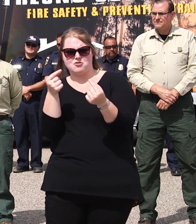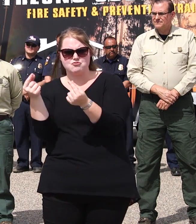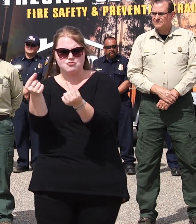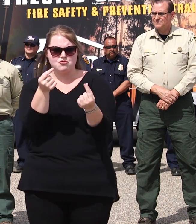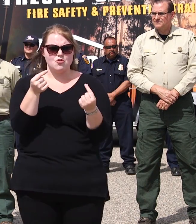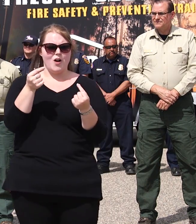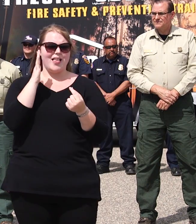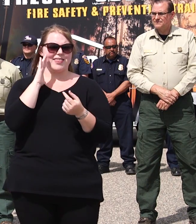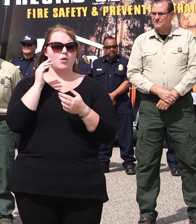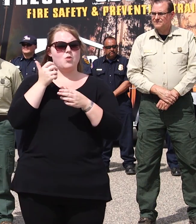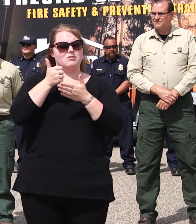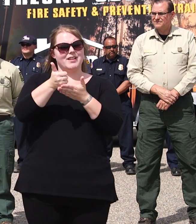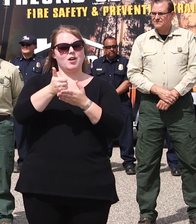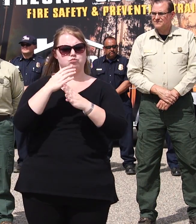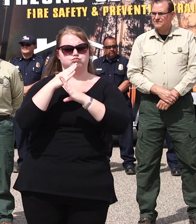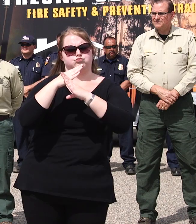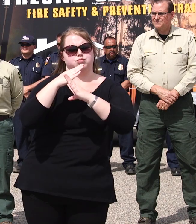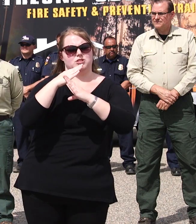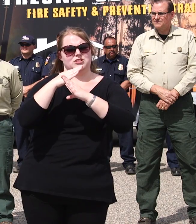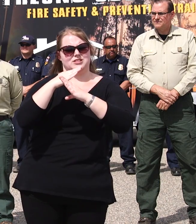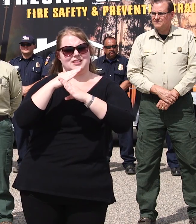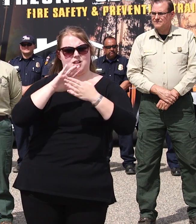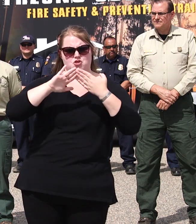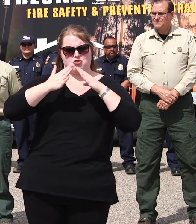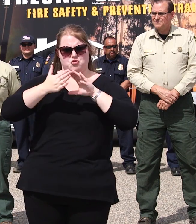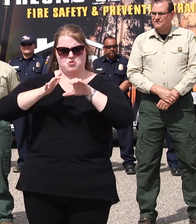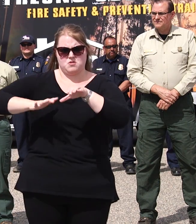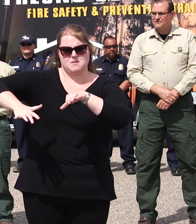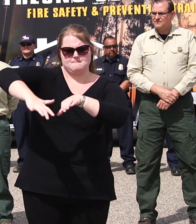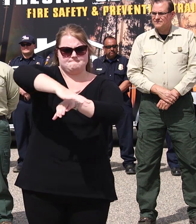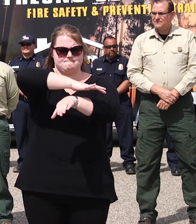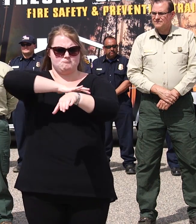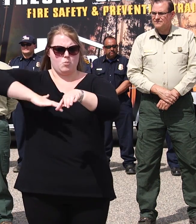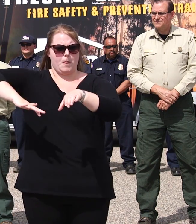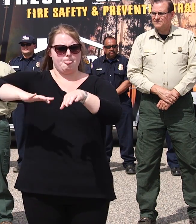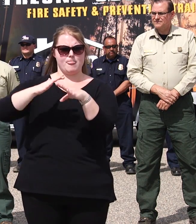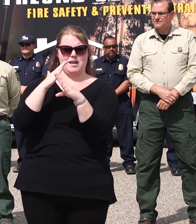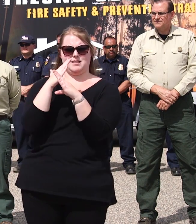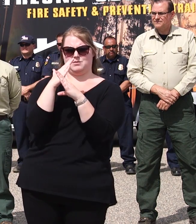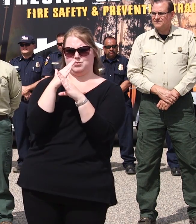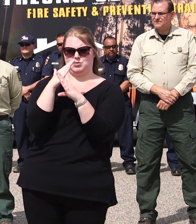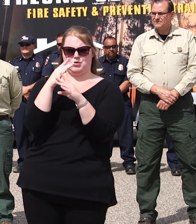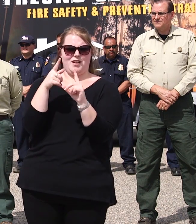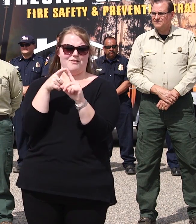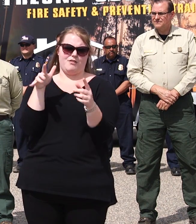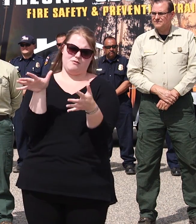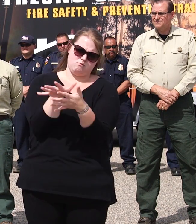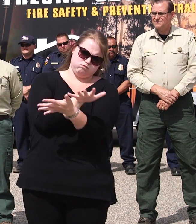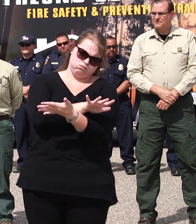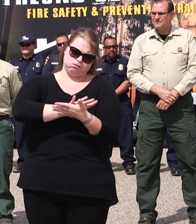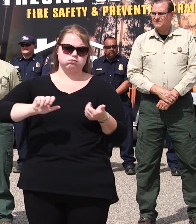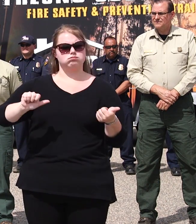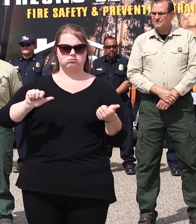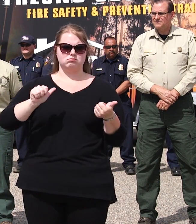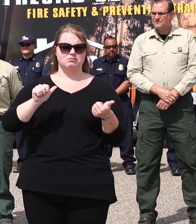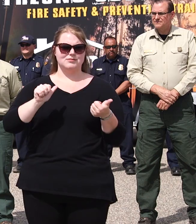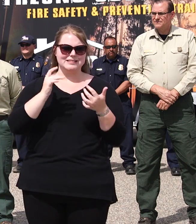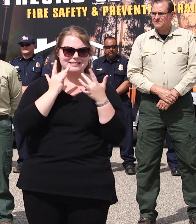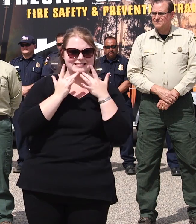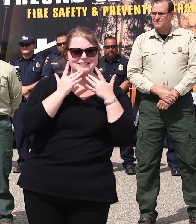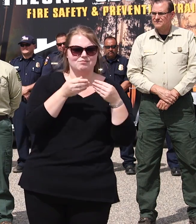will harden your communities and prevent them from catastrophic losses during